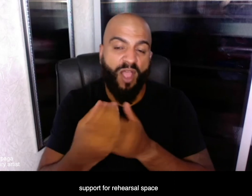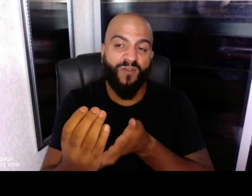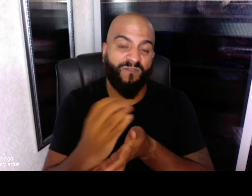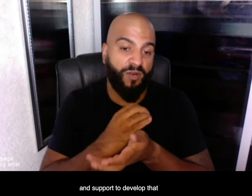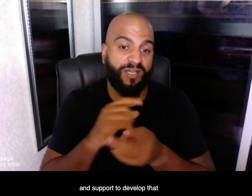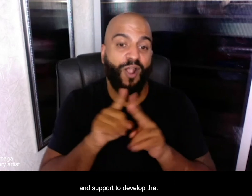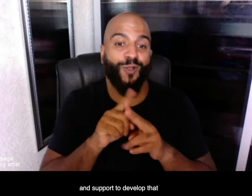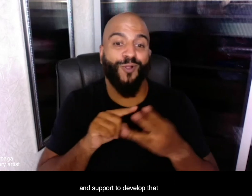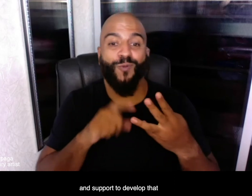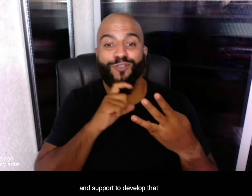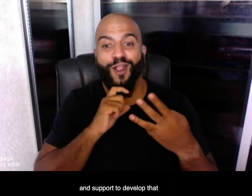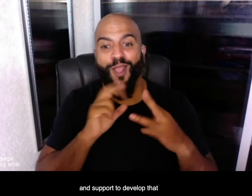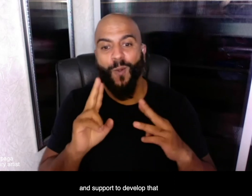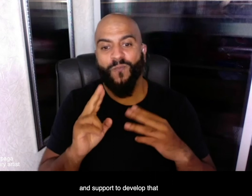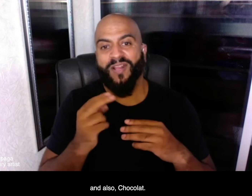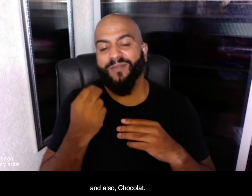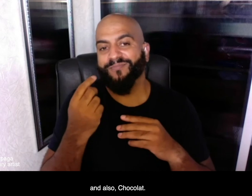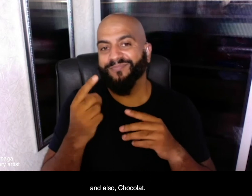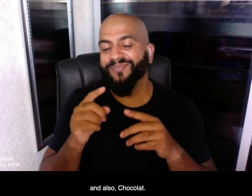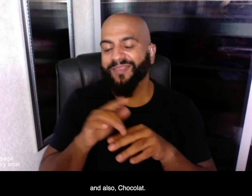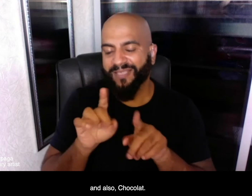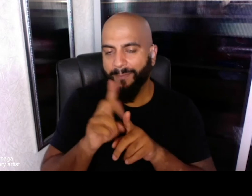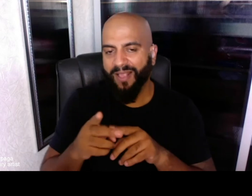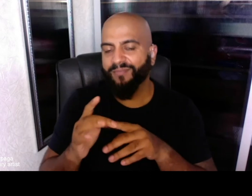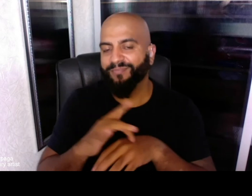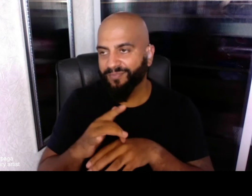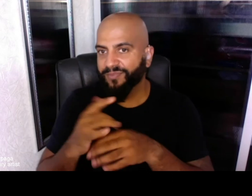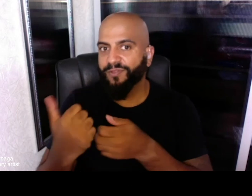space and support to develop that, and also Chocolate.